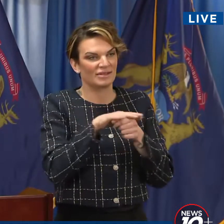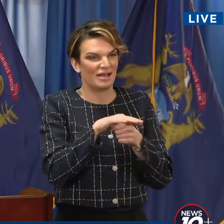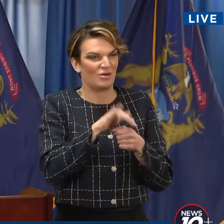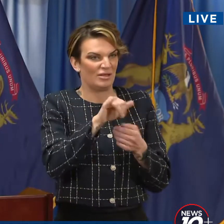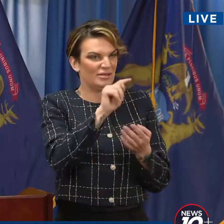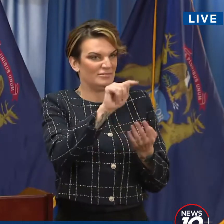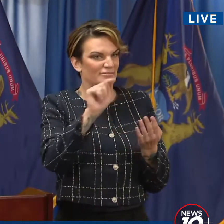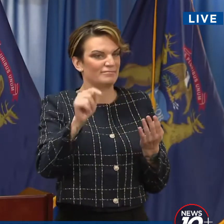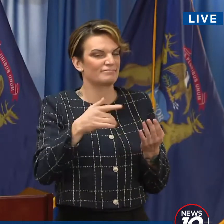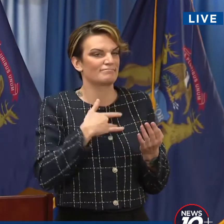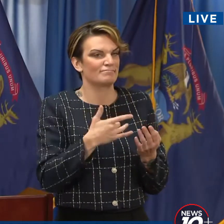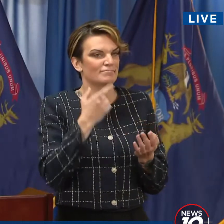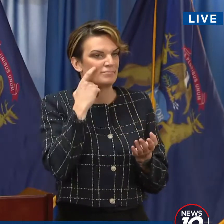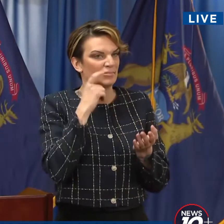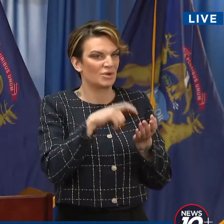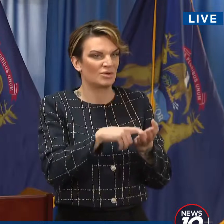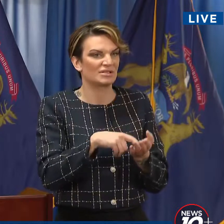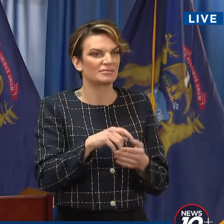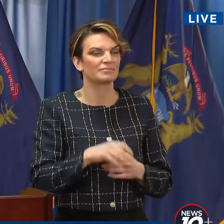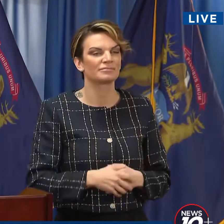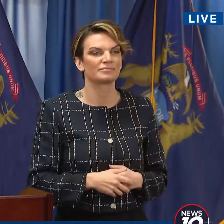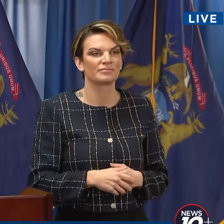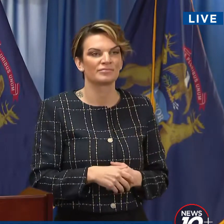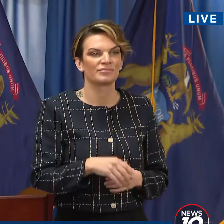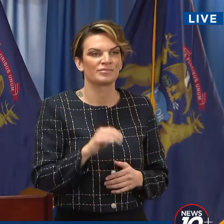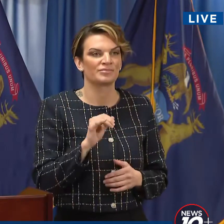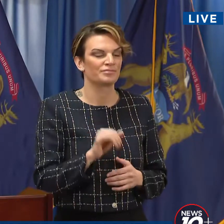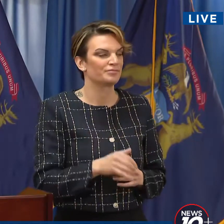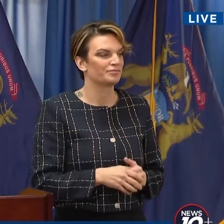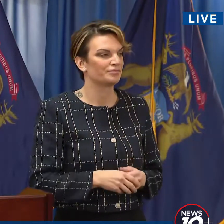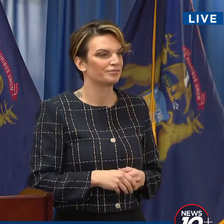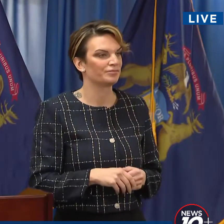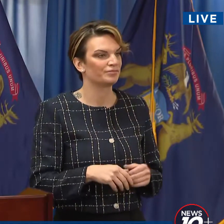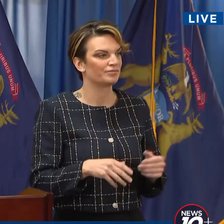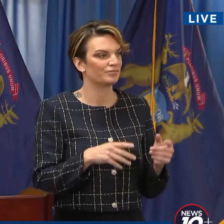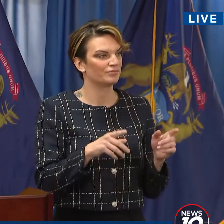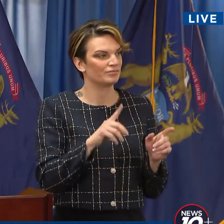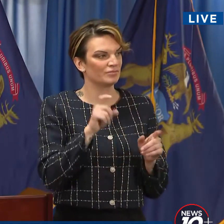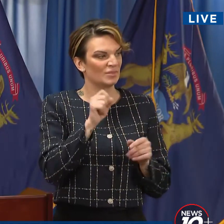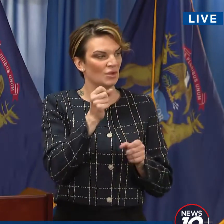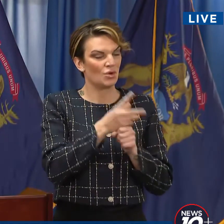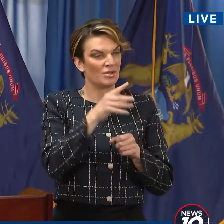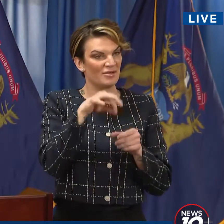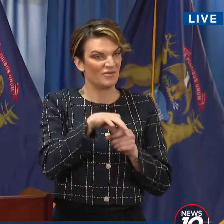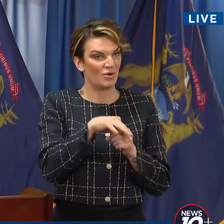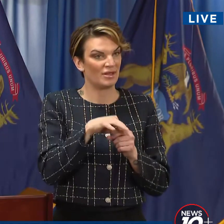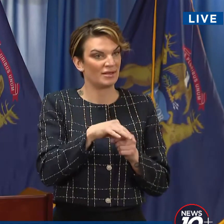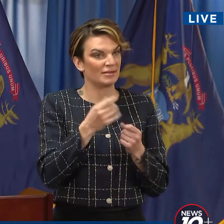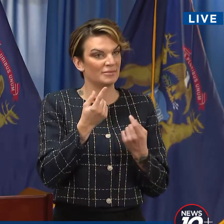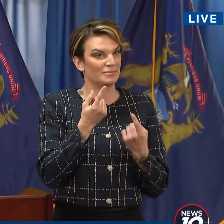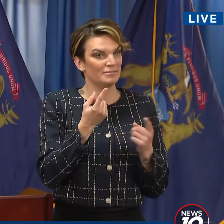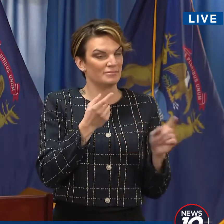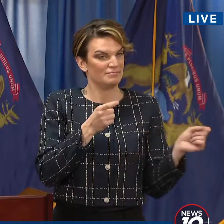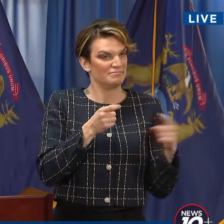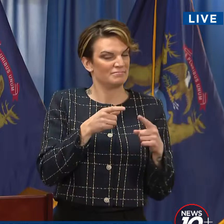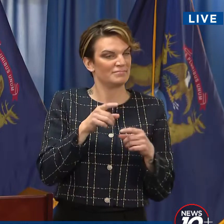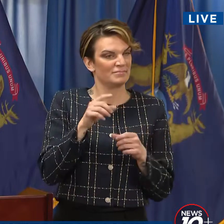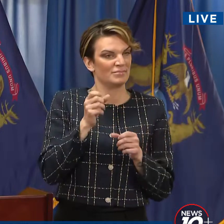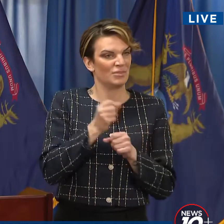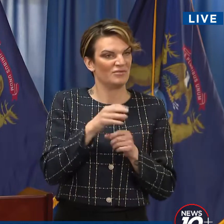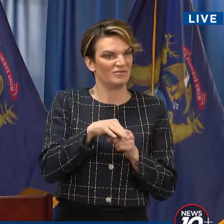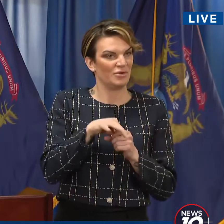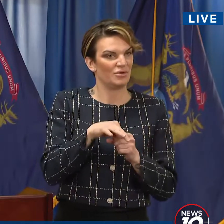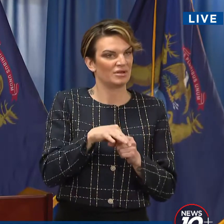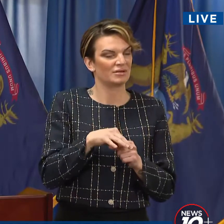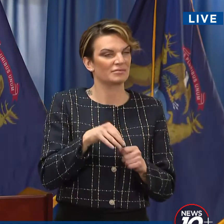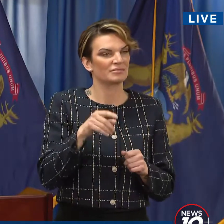and demographics of those 4 counties, but that's where we saw the threats land. And lastly, with early voting available, I mean, it's early and it's a day after,